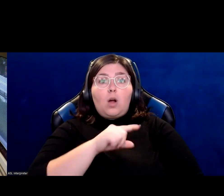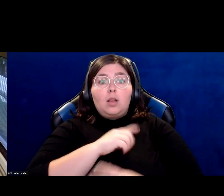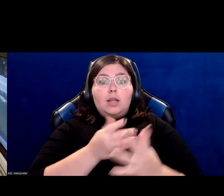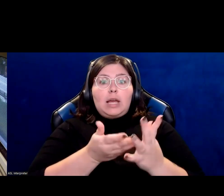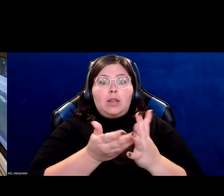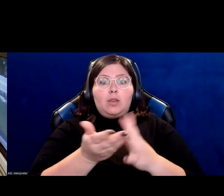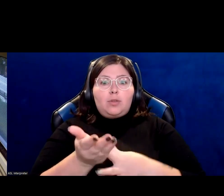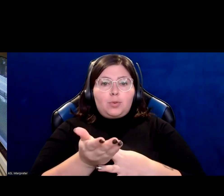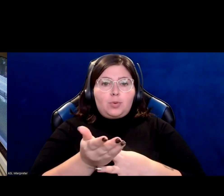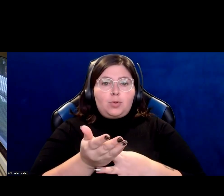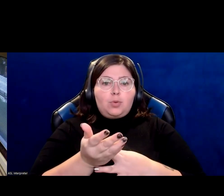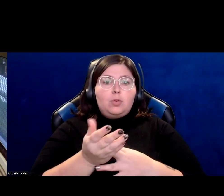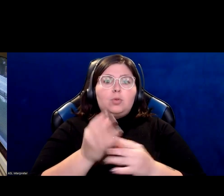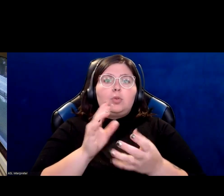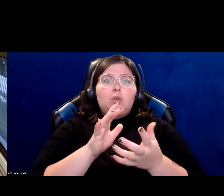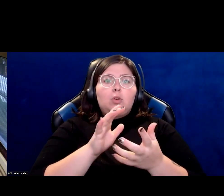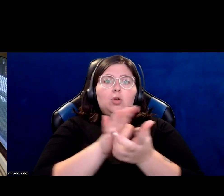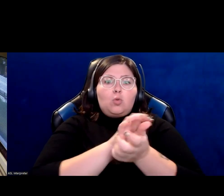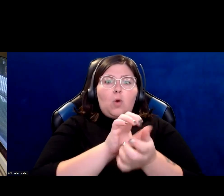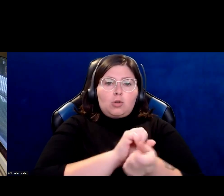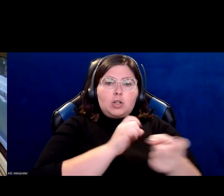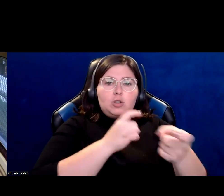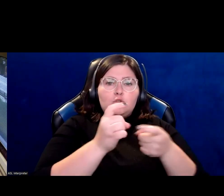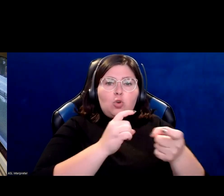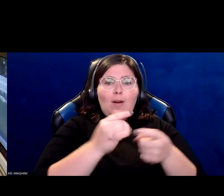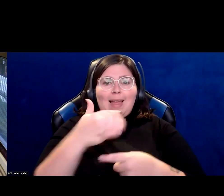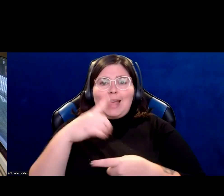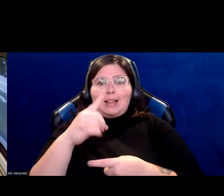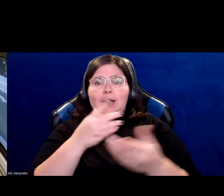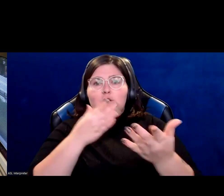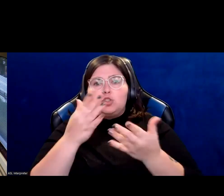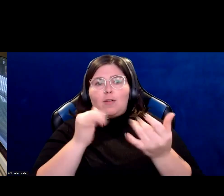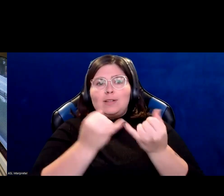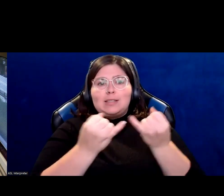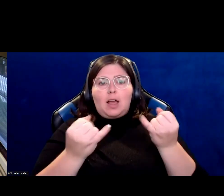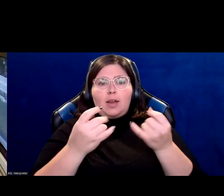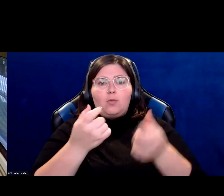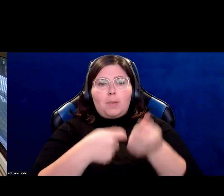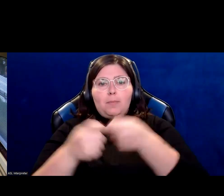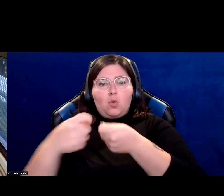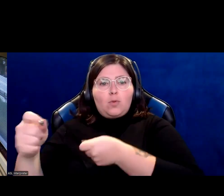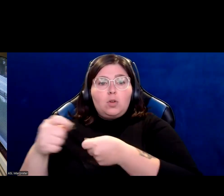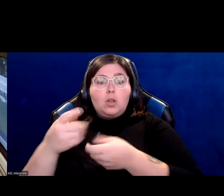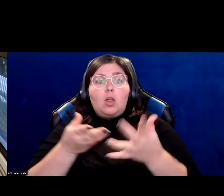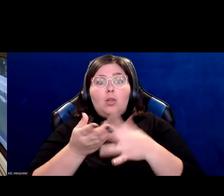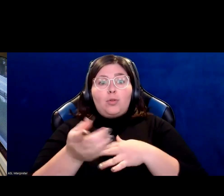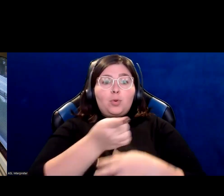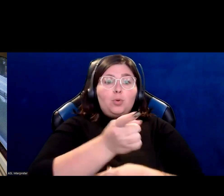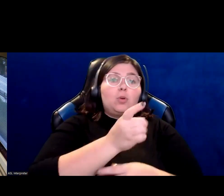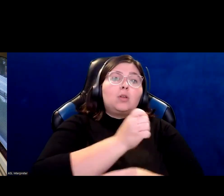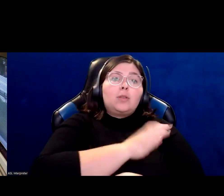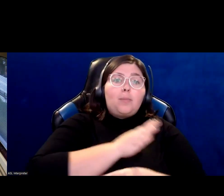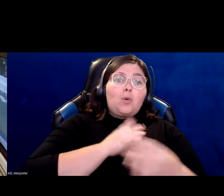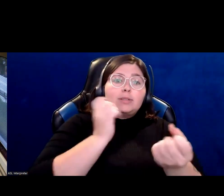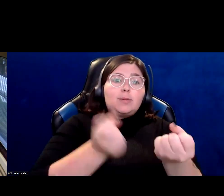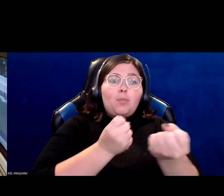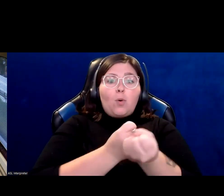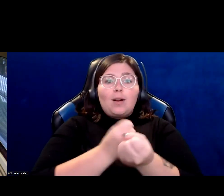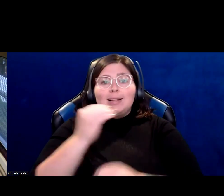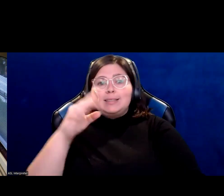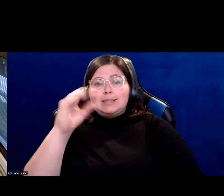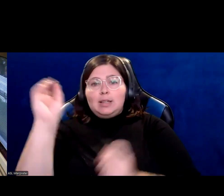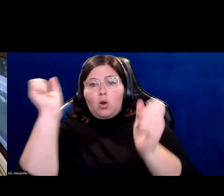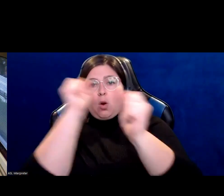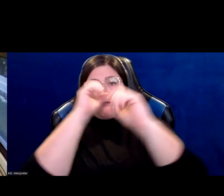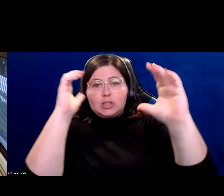service line removal efforts. With continual support here from the board, as well as the vision of our CEO and hard work by every department here at Pittsburgh